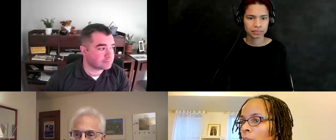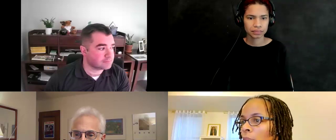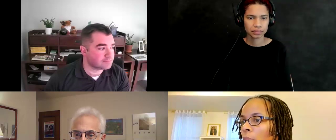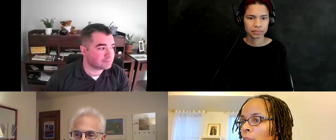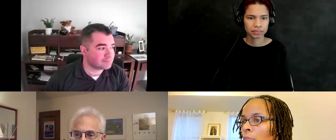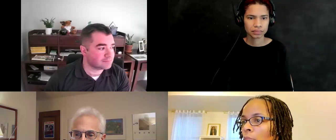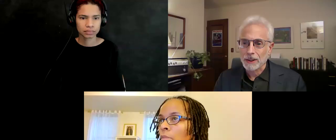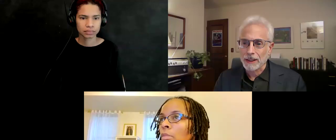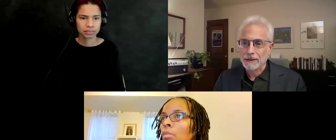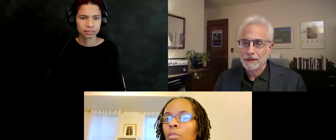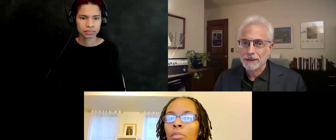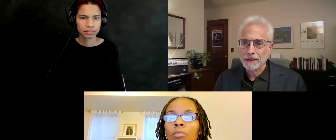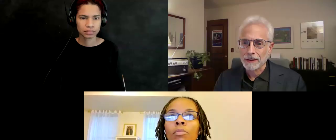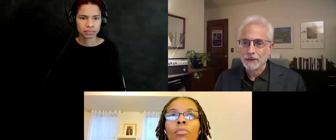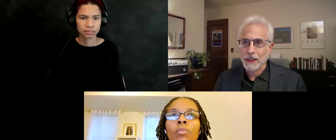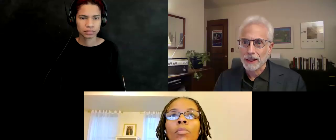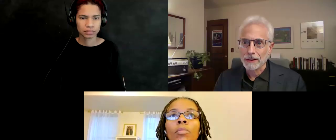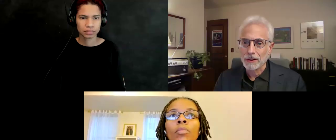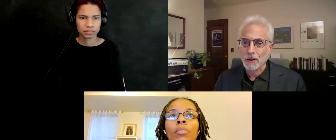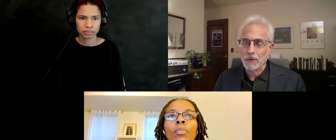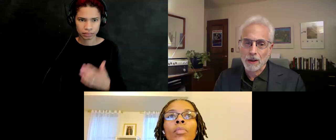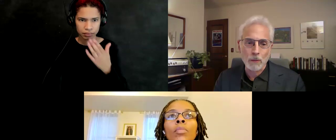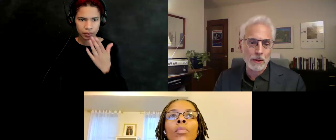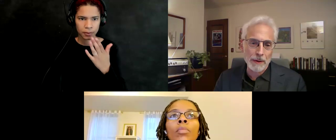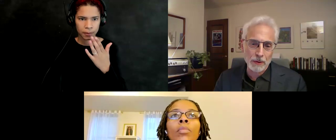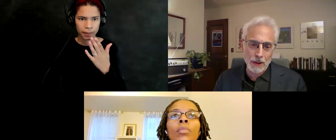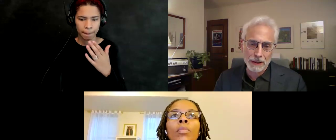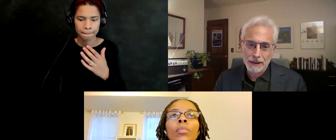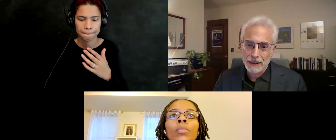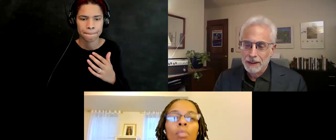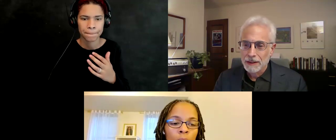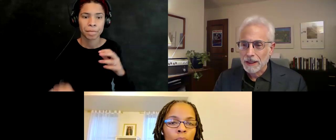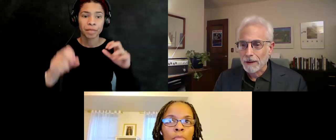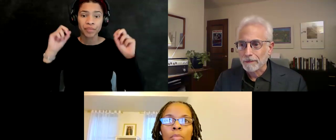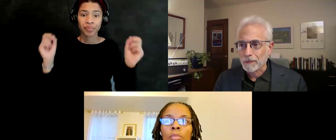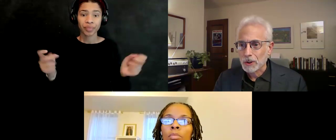Great. I think we're set. Thanks for that, Ed. So, welcome everyone